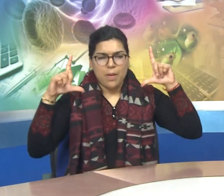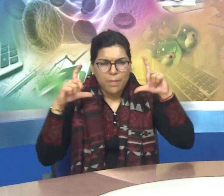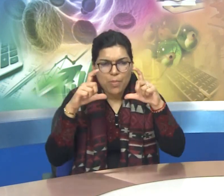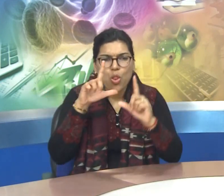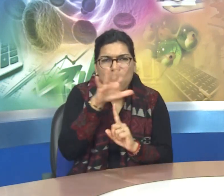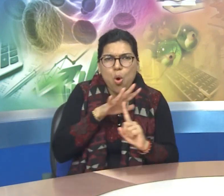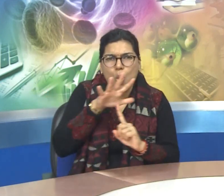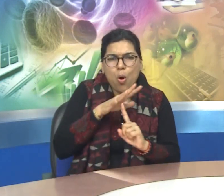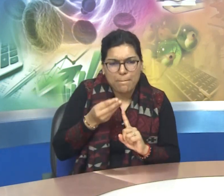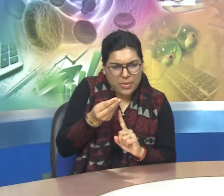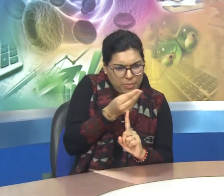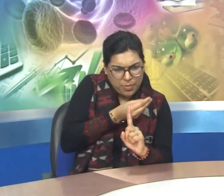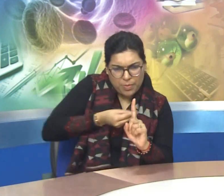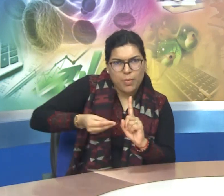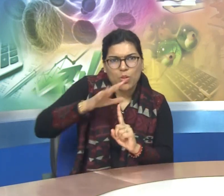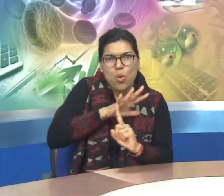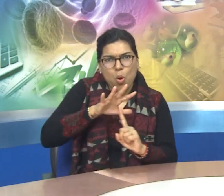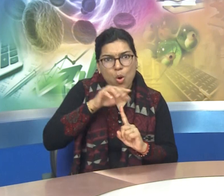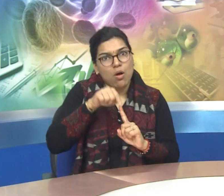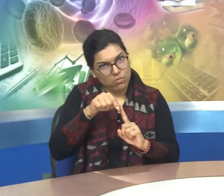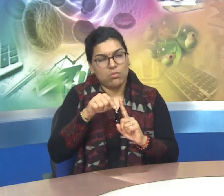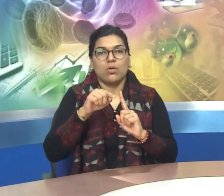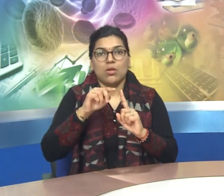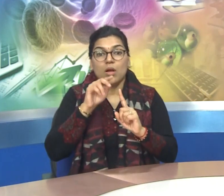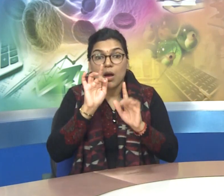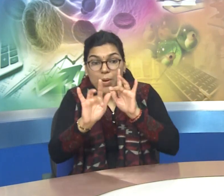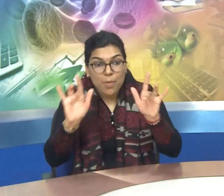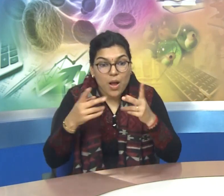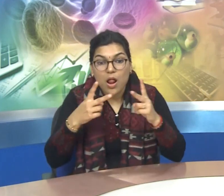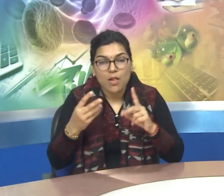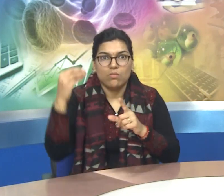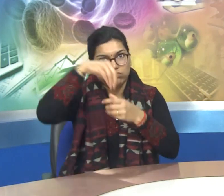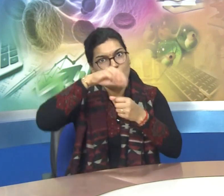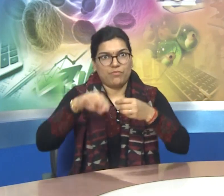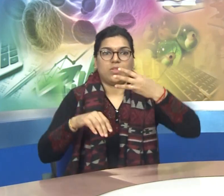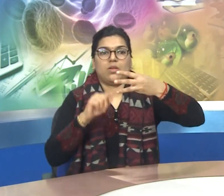national gazetteers, and the third one is local gazetteers.